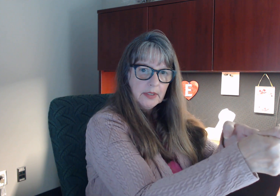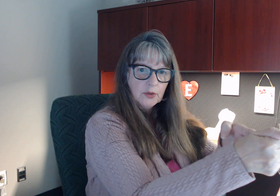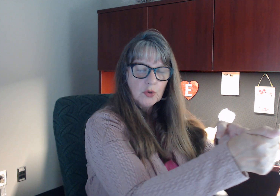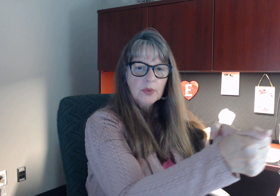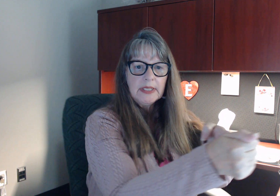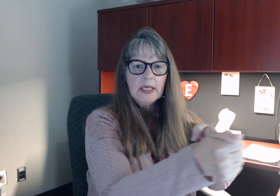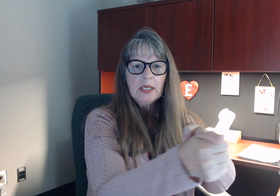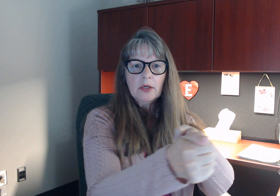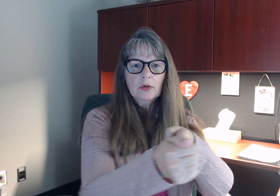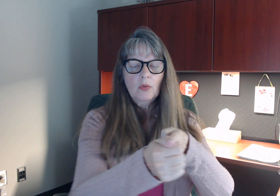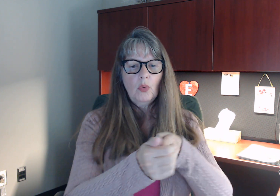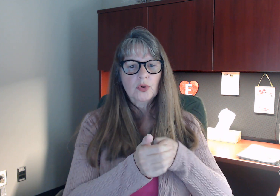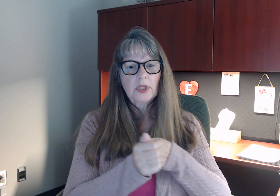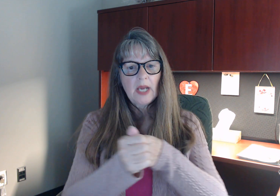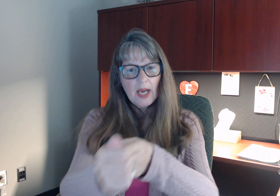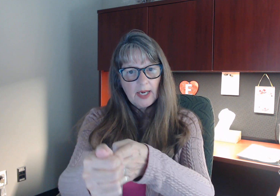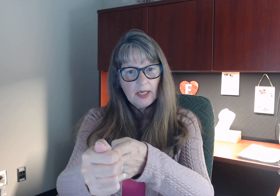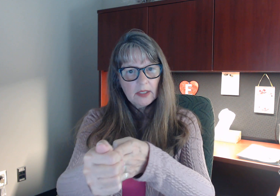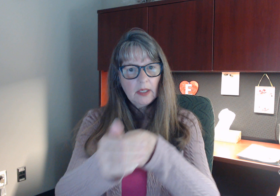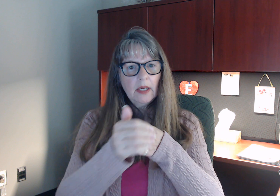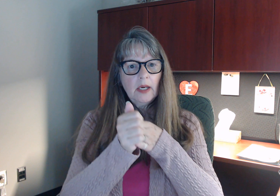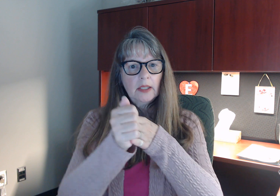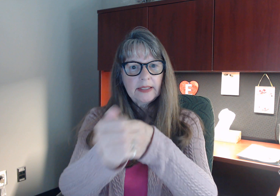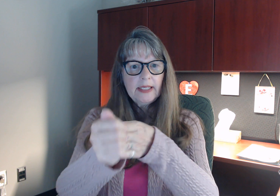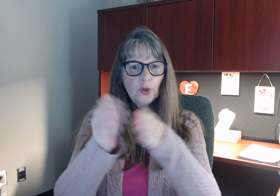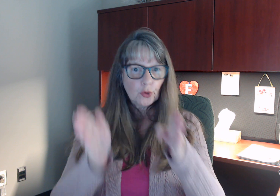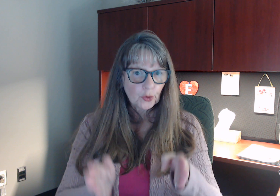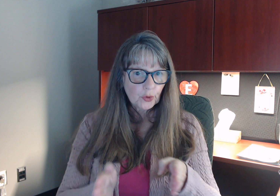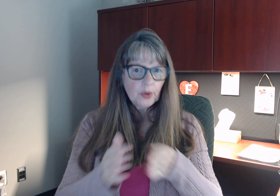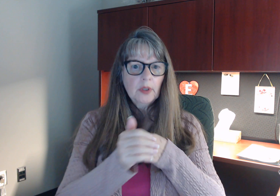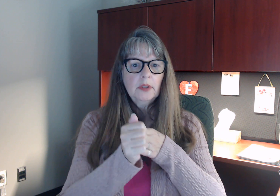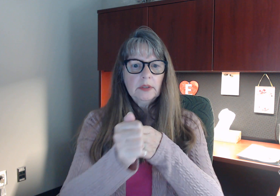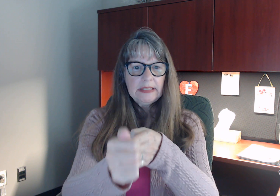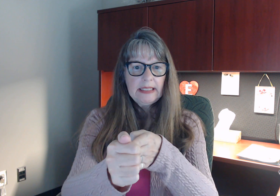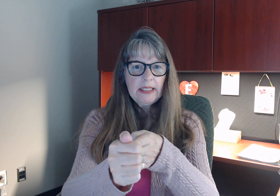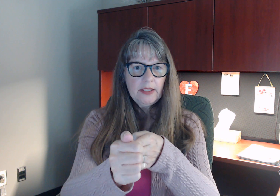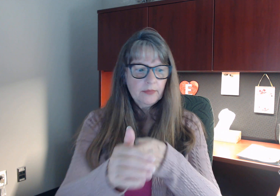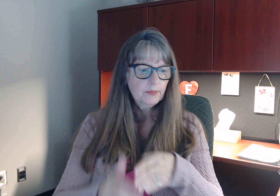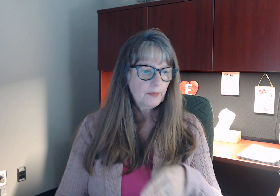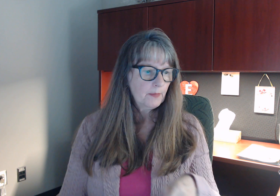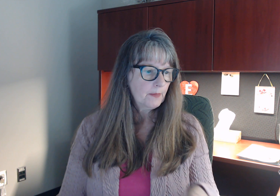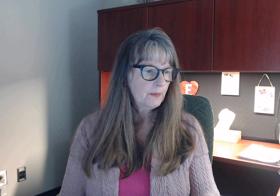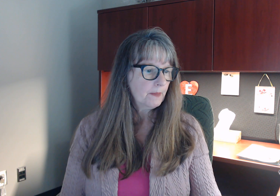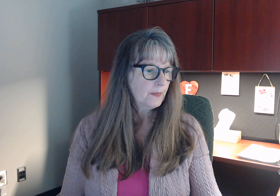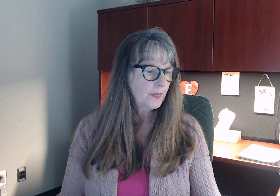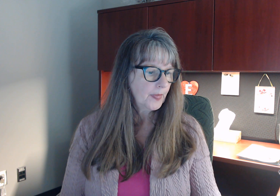To lead or to guide. A leader. Lead.